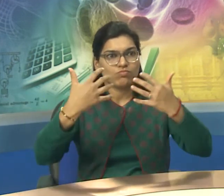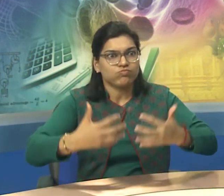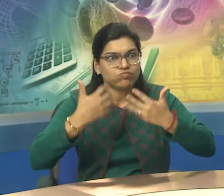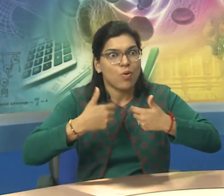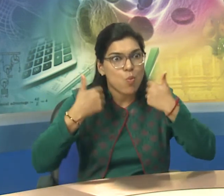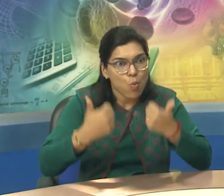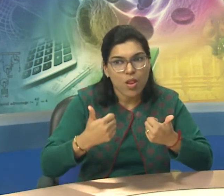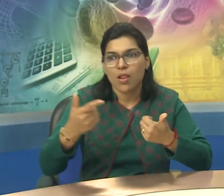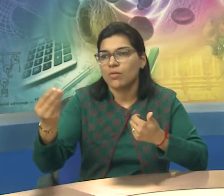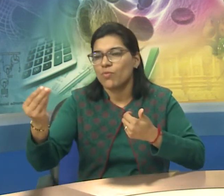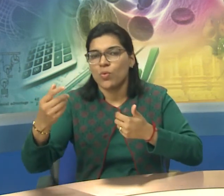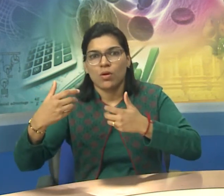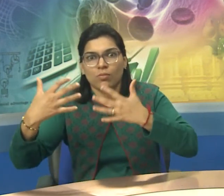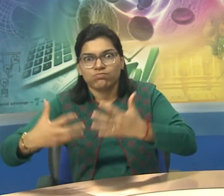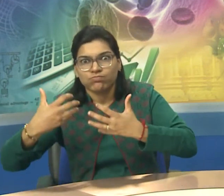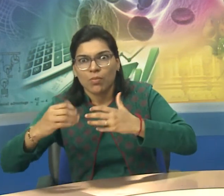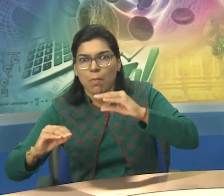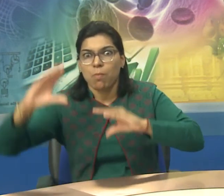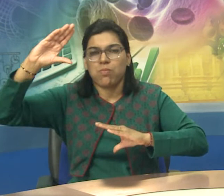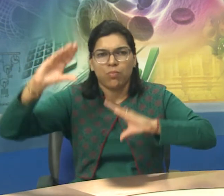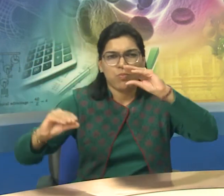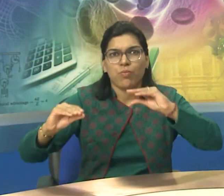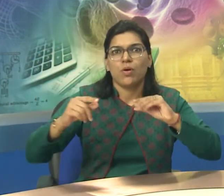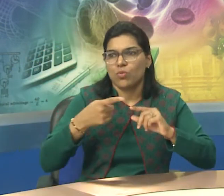competition within most organizations